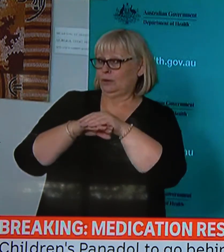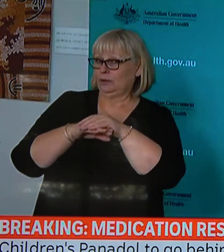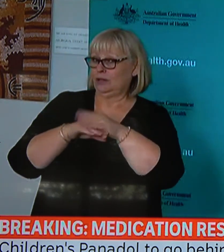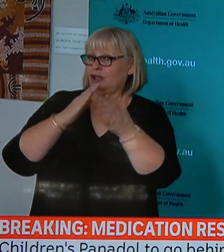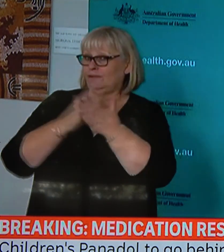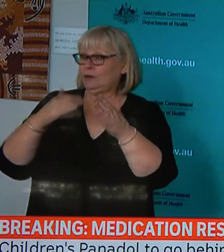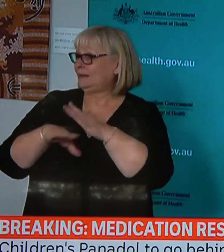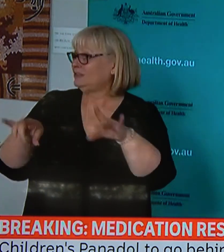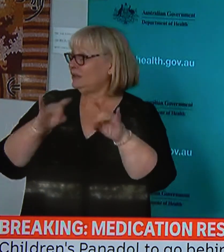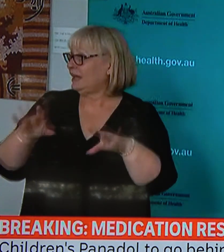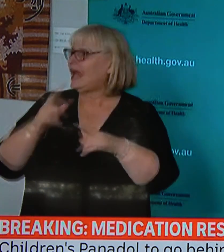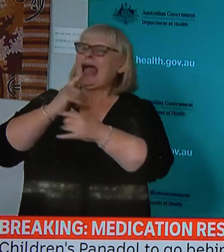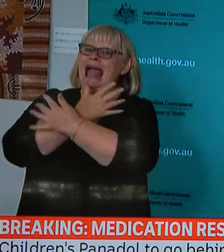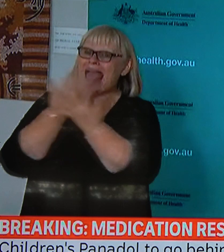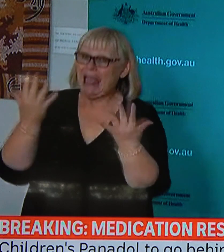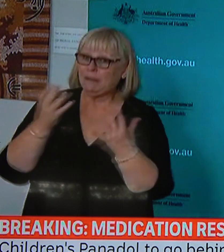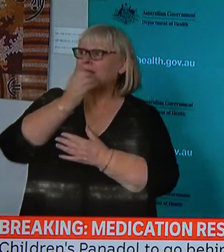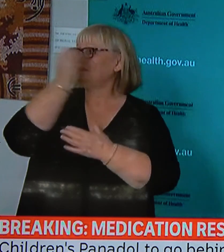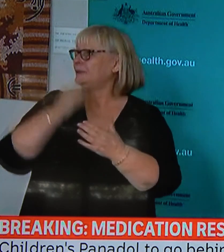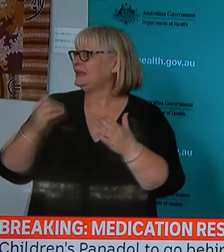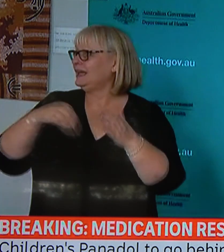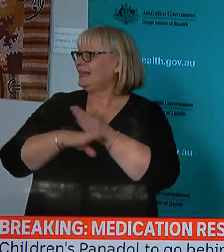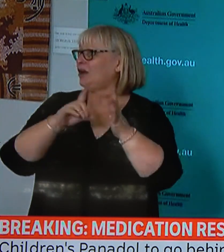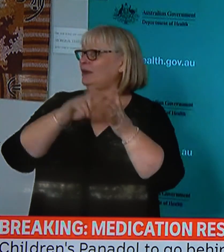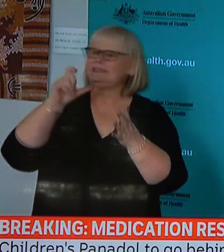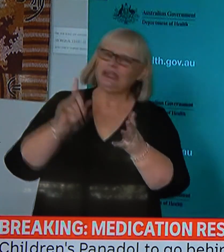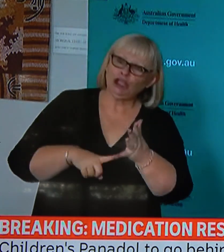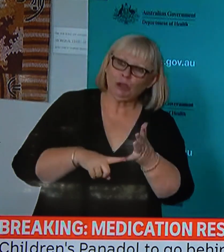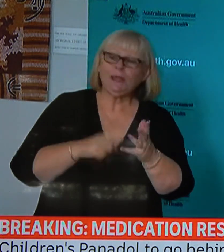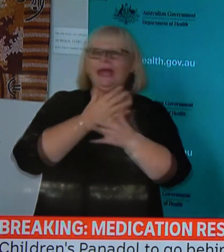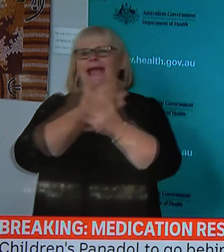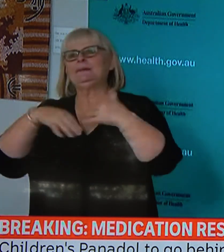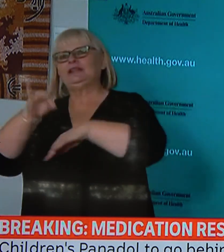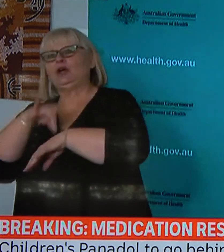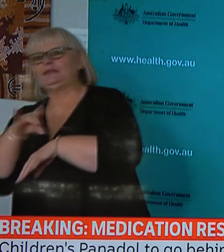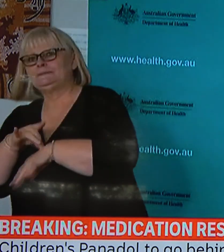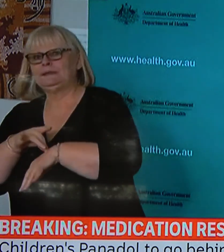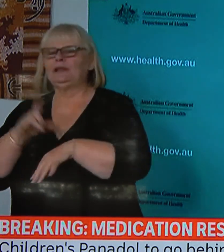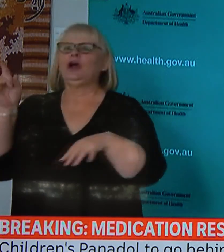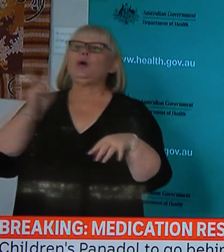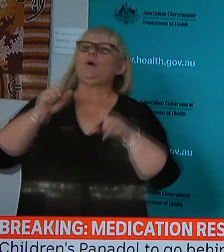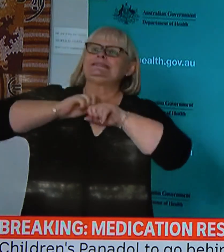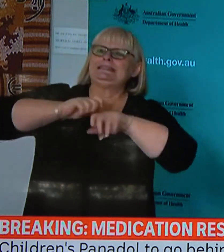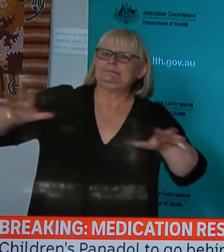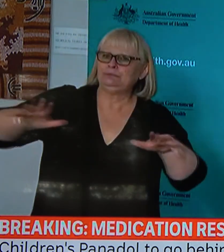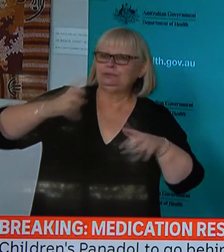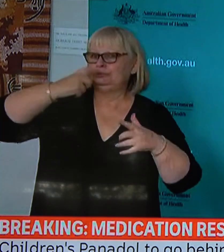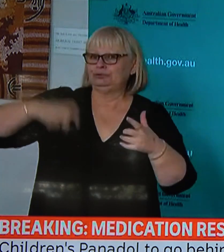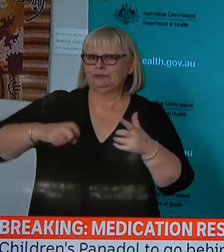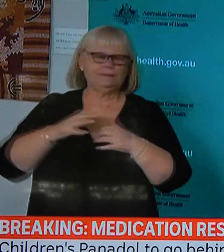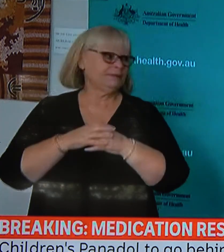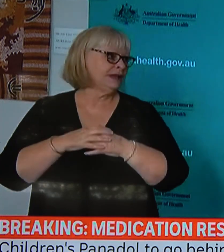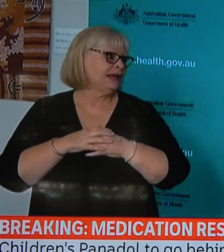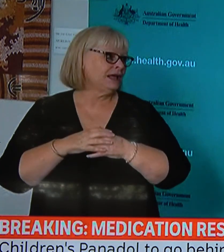give some detail around how many or a percentage that are in ICU, for example, how many are in hospital? What is the spread of the seriousness of